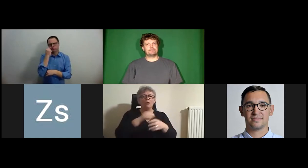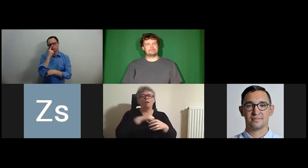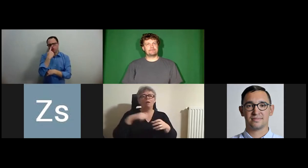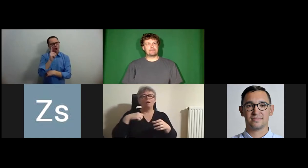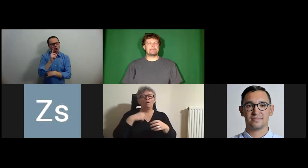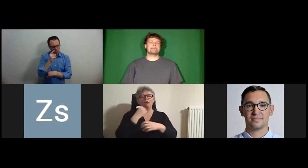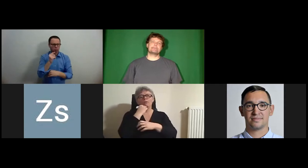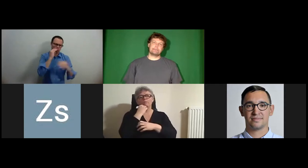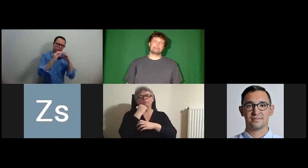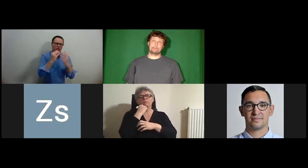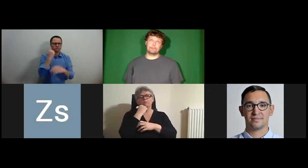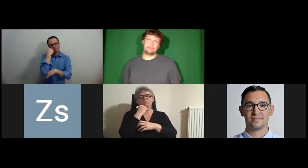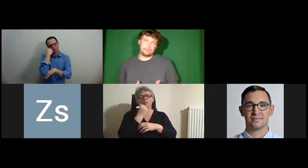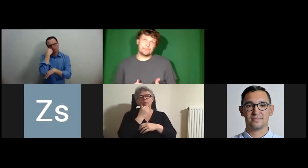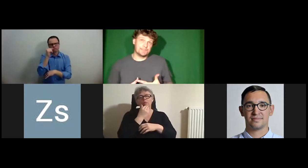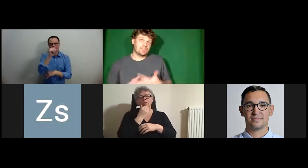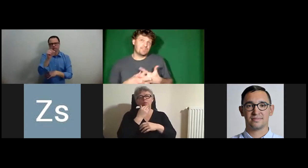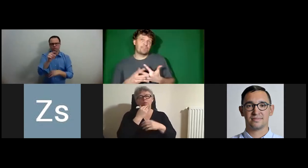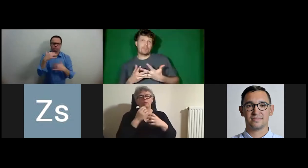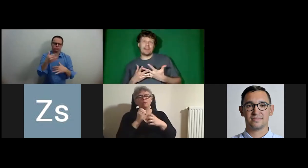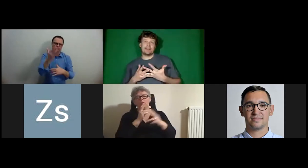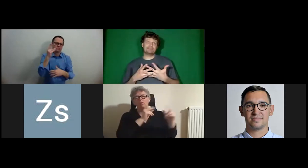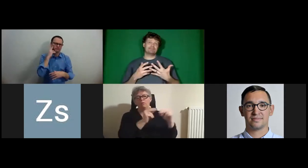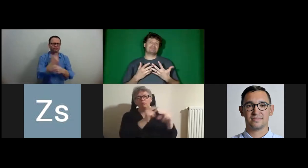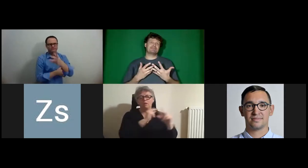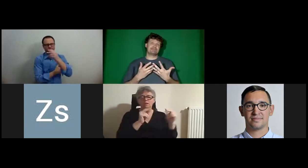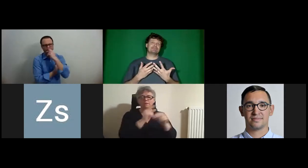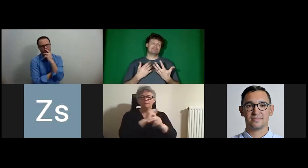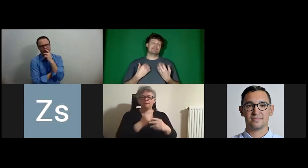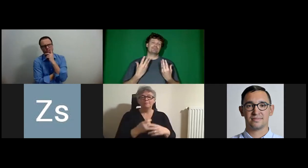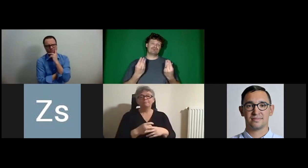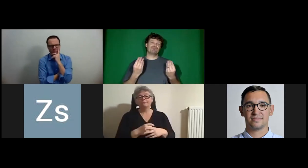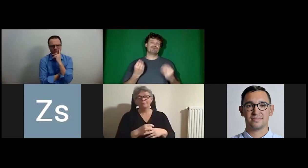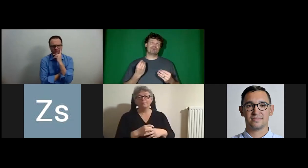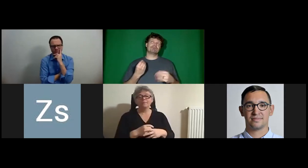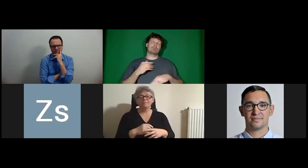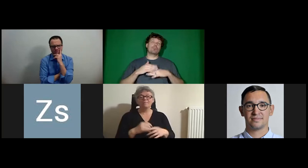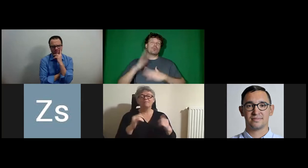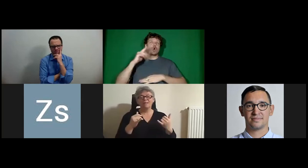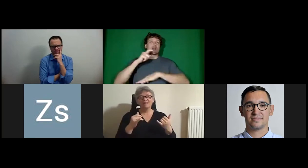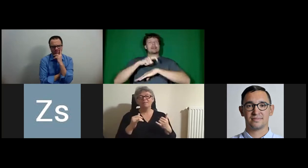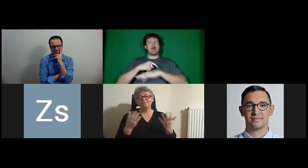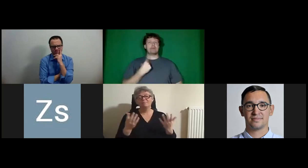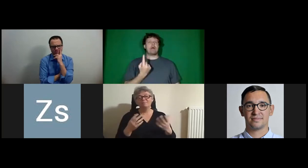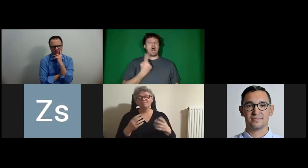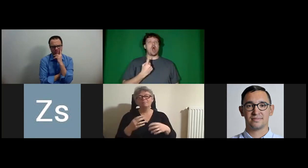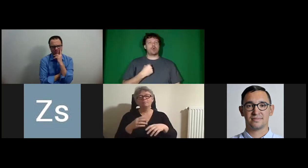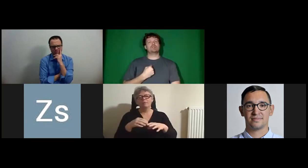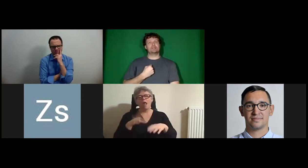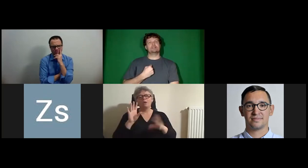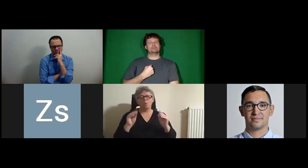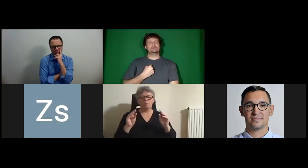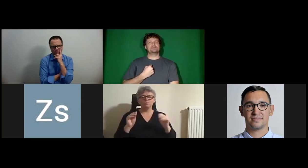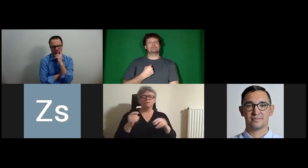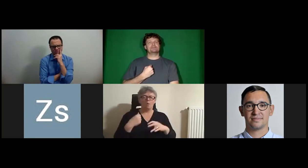You've traveled all over the world. Were you ever bored or isolated and felt you couldn't communicate with the